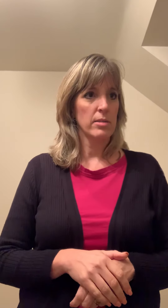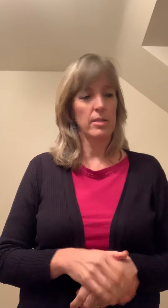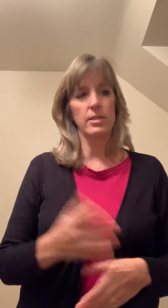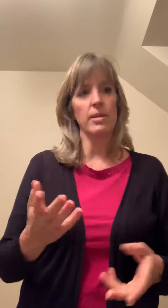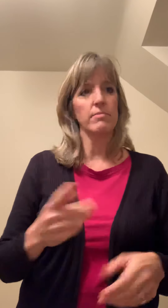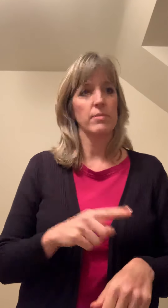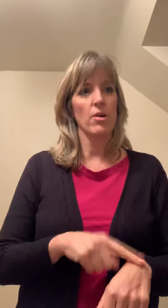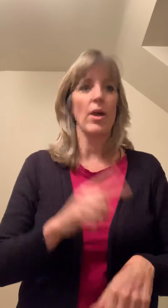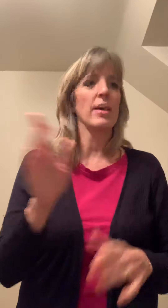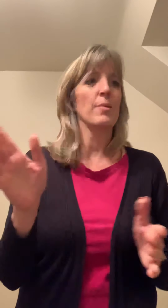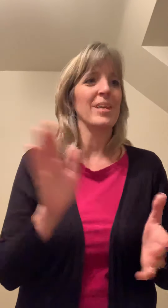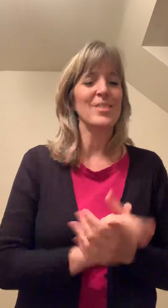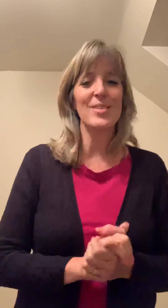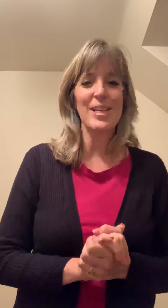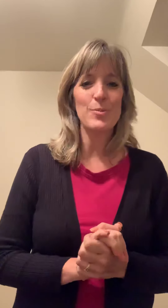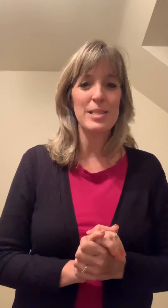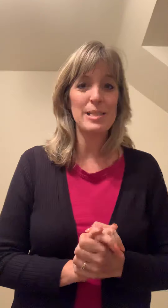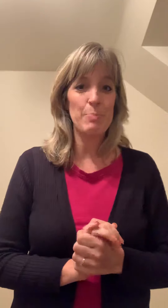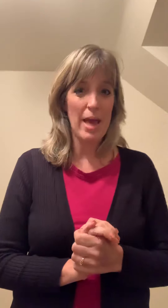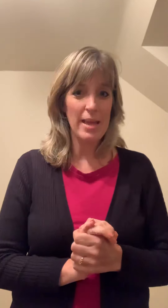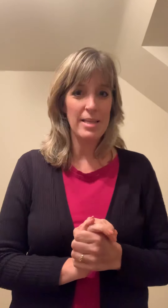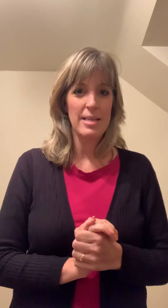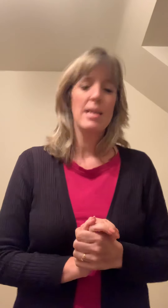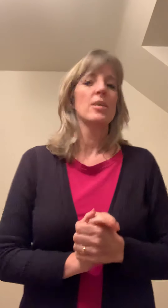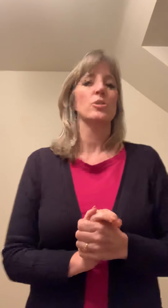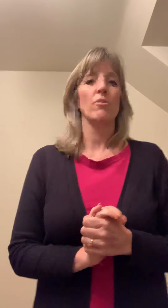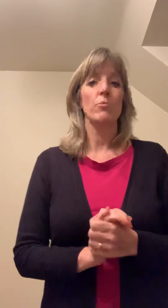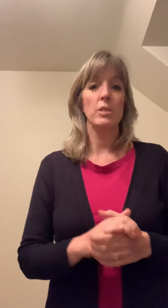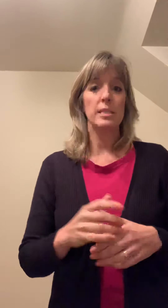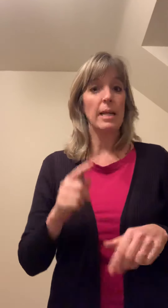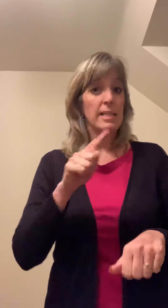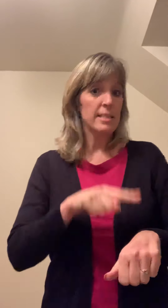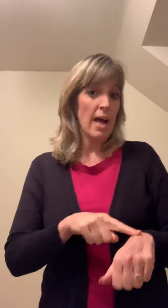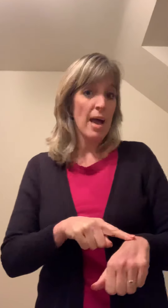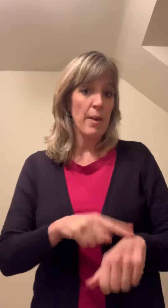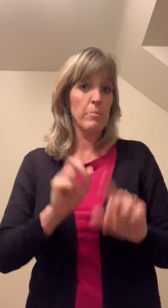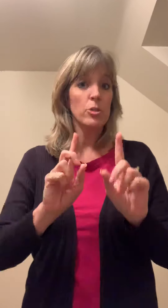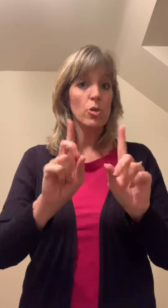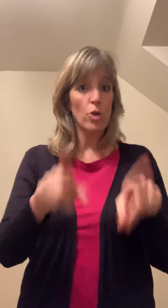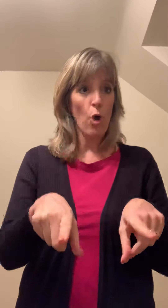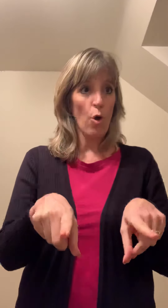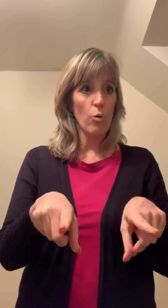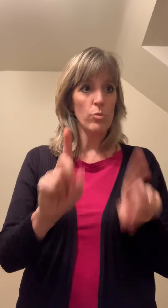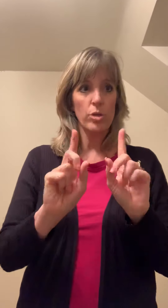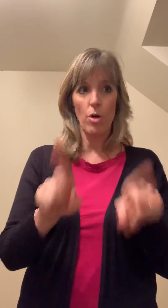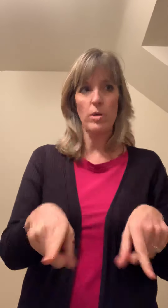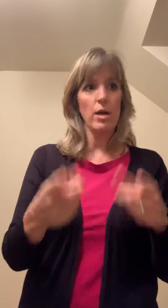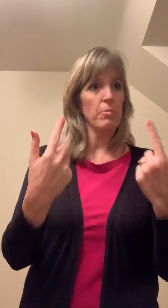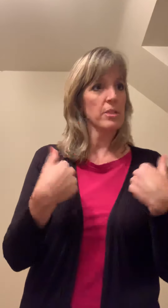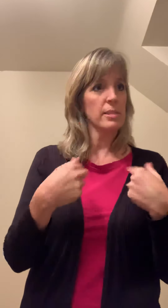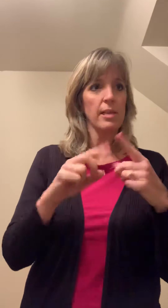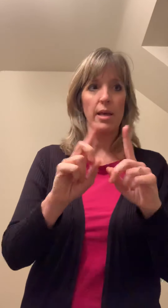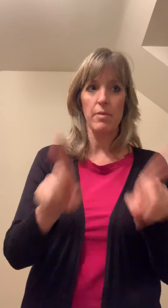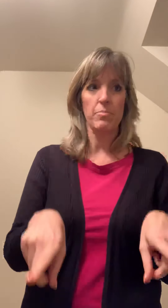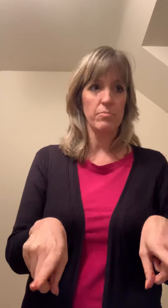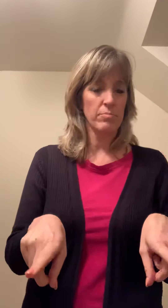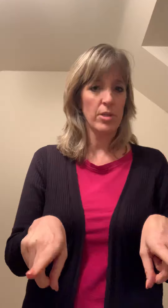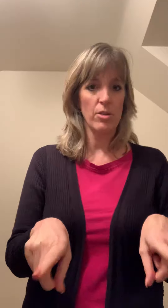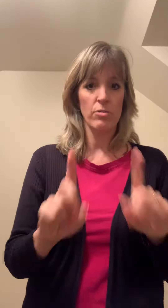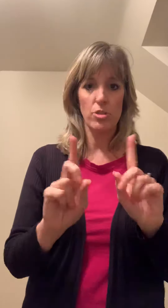Let's see. Okay, anyway, so the next one is bed. So if you want to say it's time to go and come are the same, you know, it's